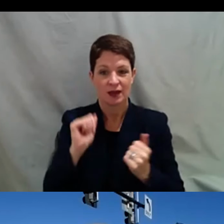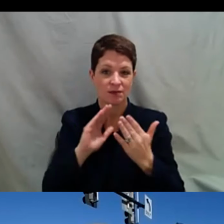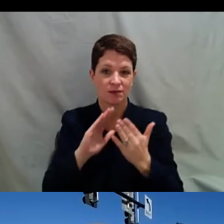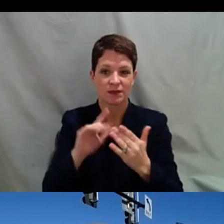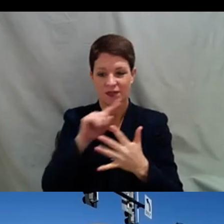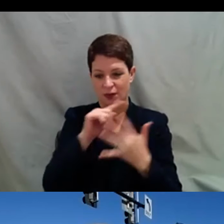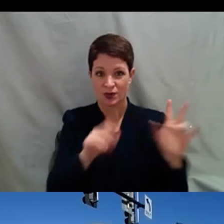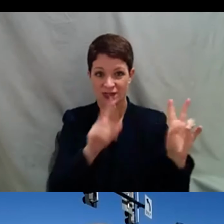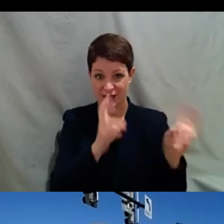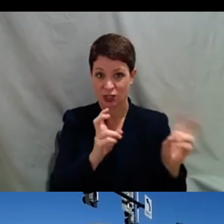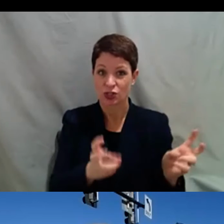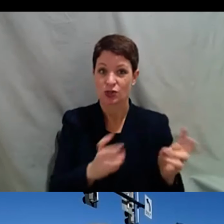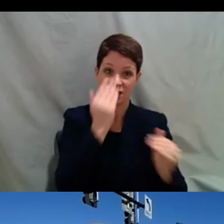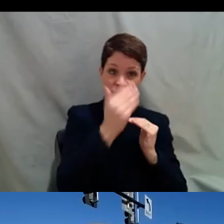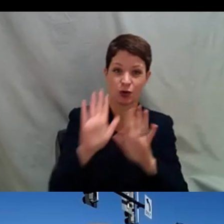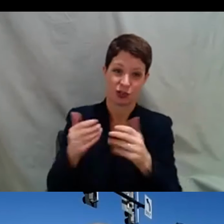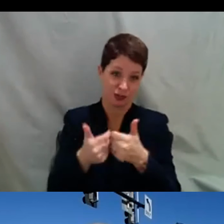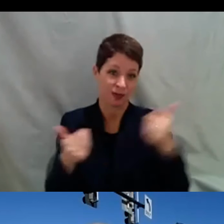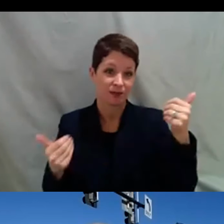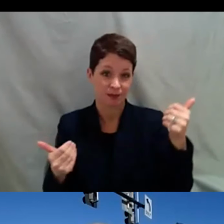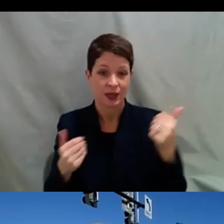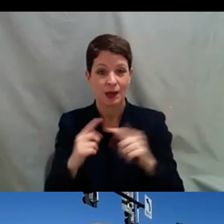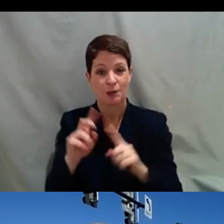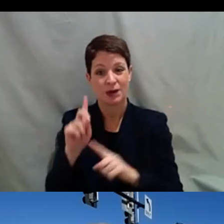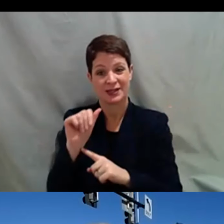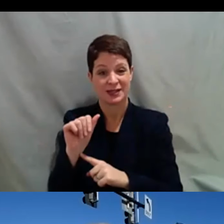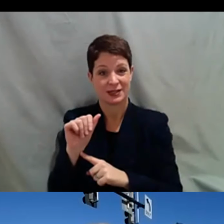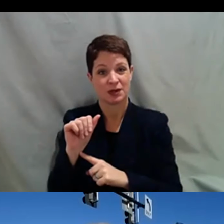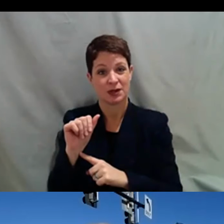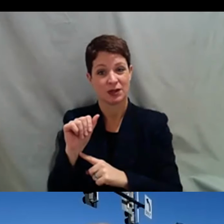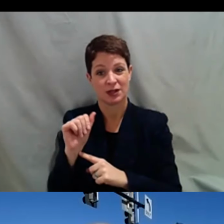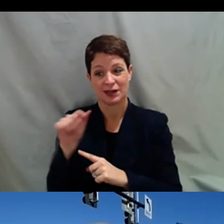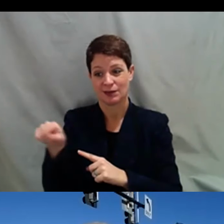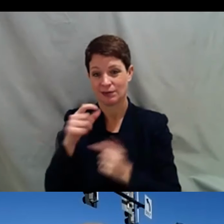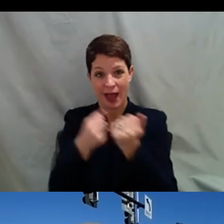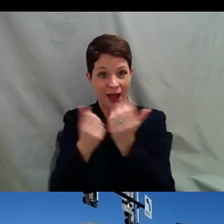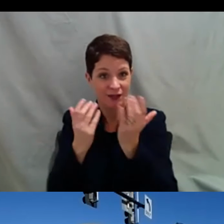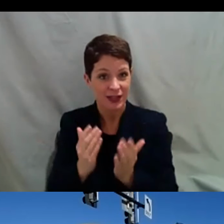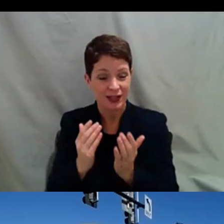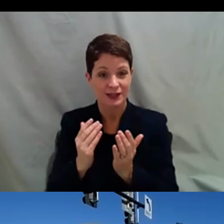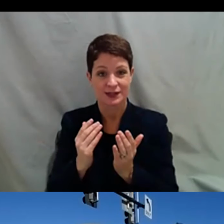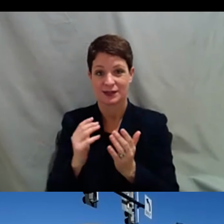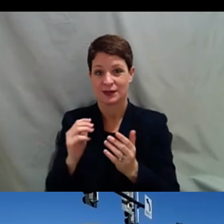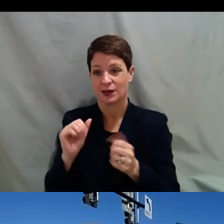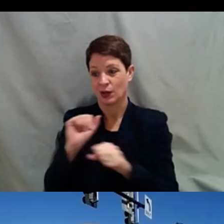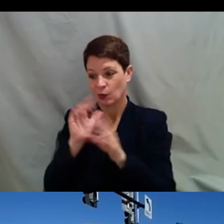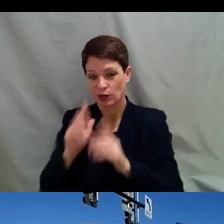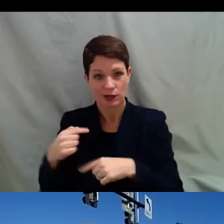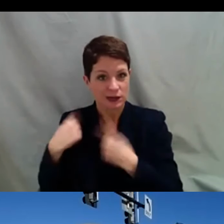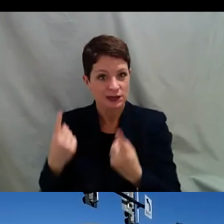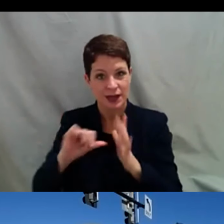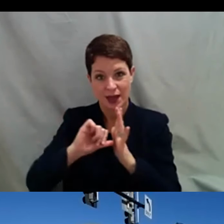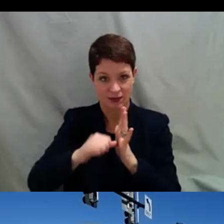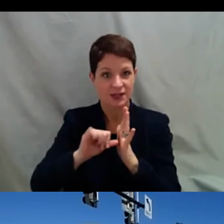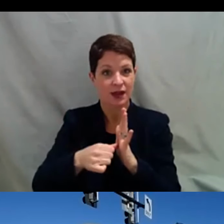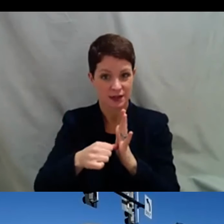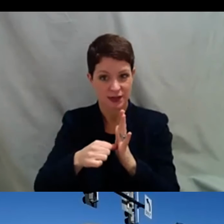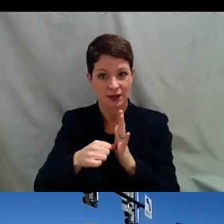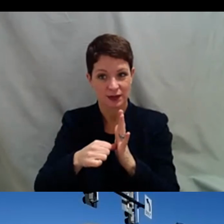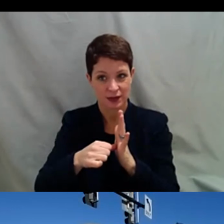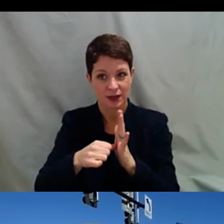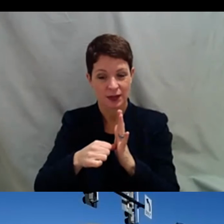those issues. But I think as disability scholars and advocates have been emphasizing some